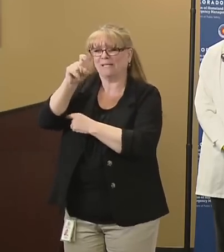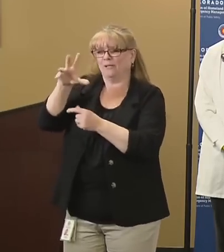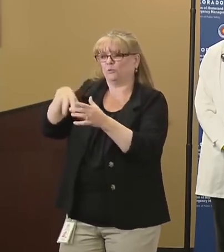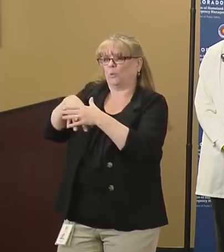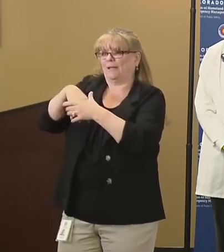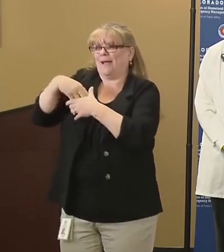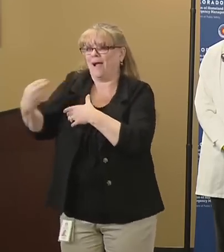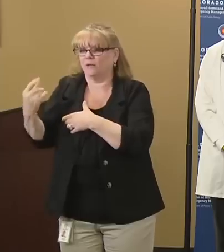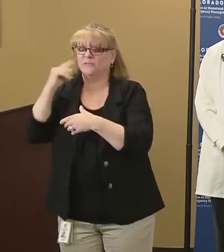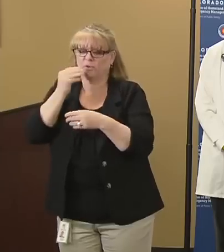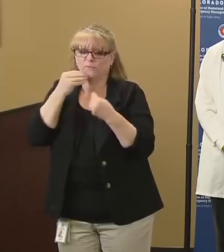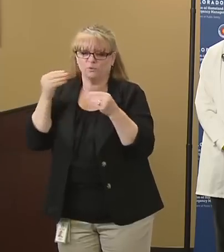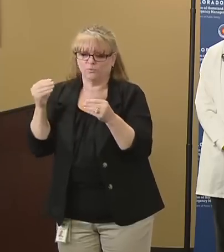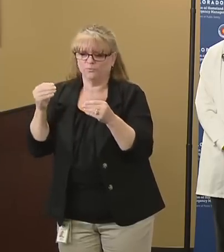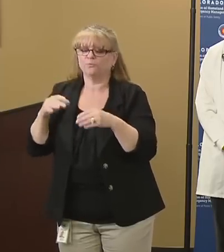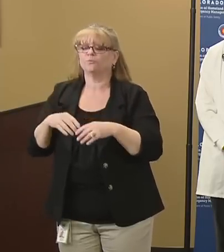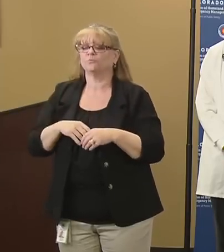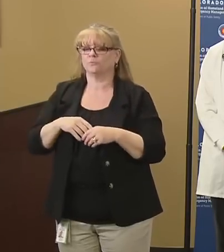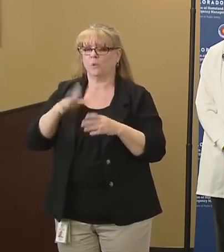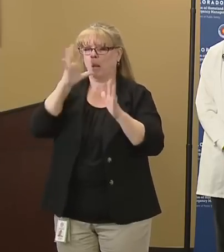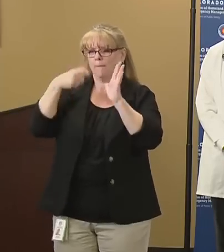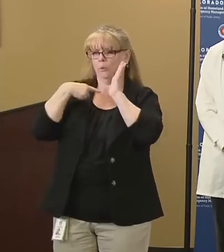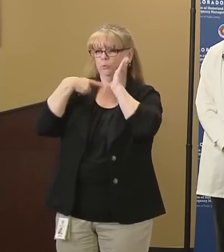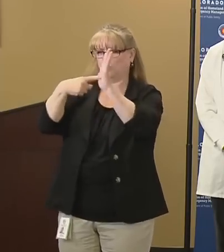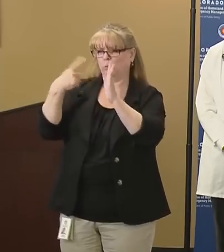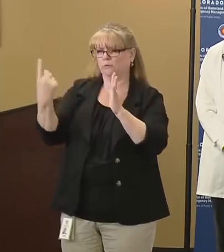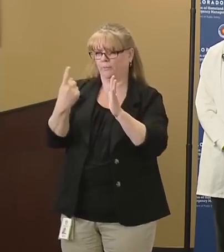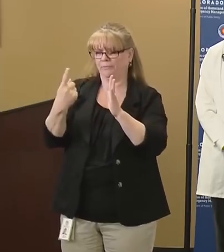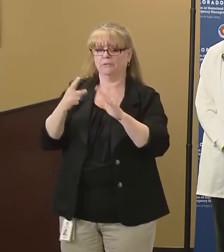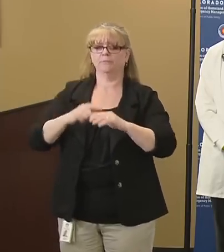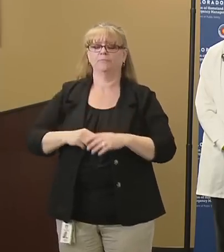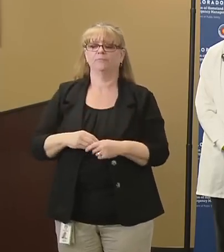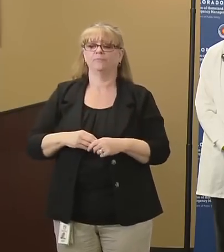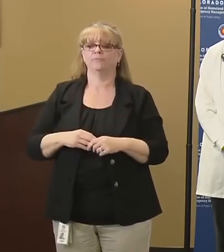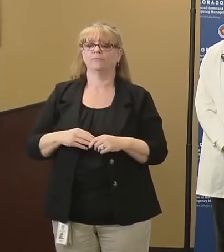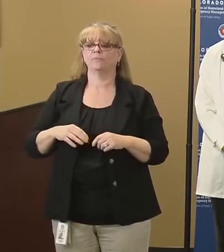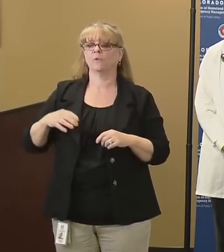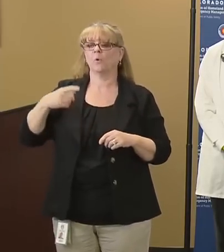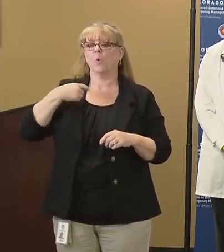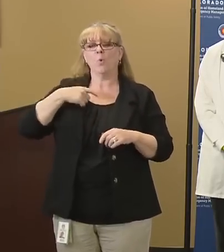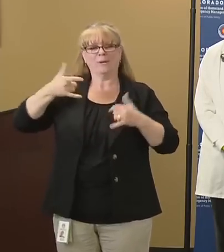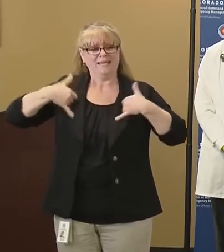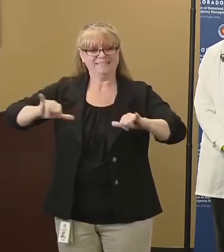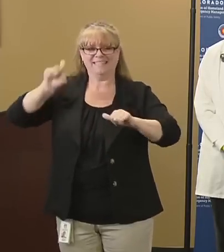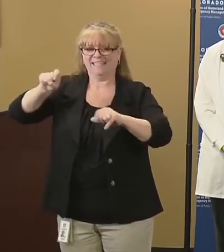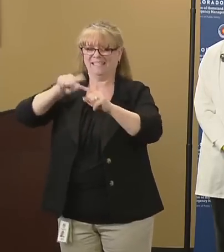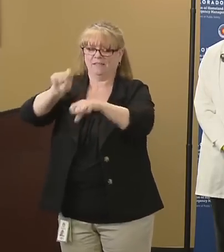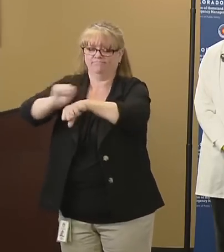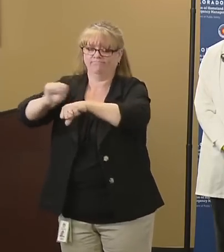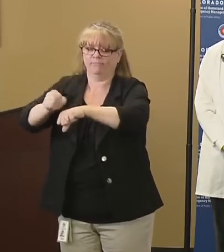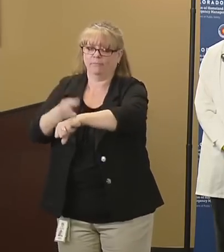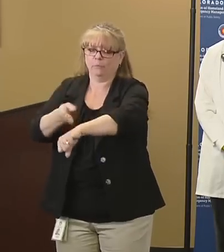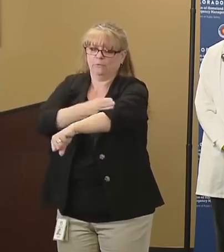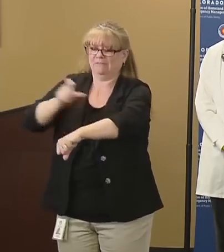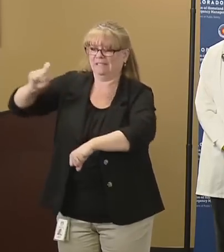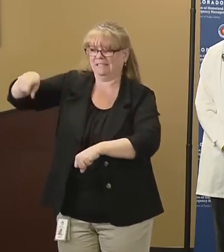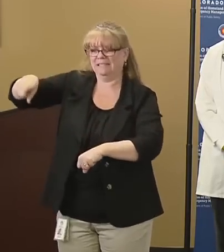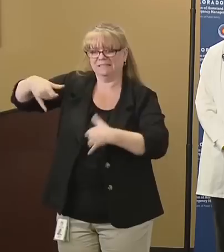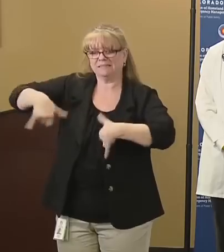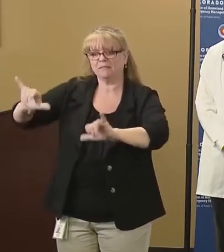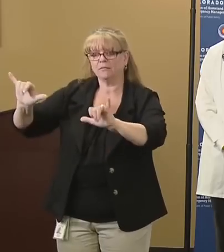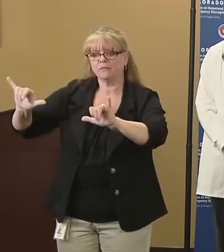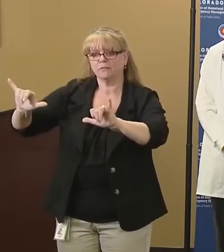the challenge we have to do even better with regard to having greater physical proximity from one another. Next